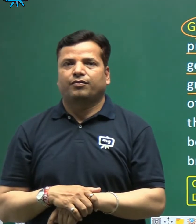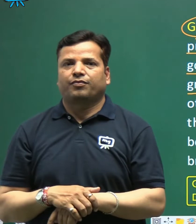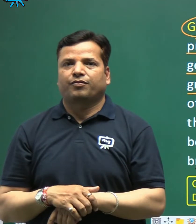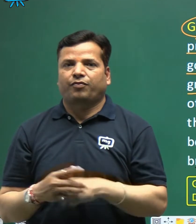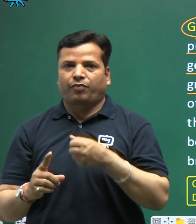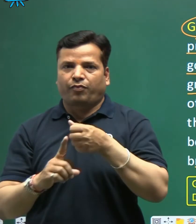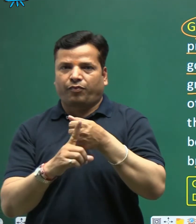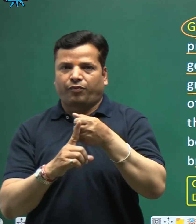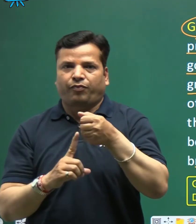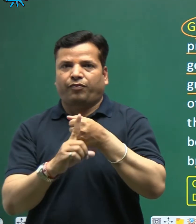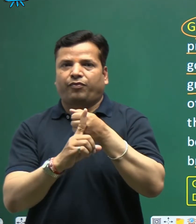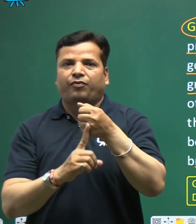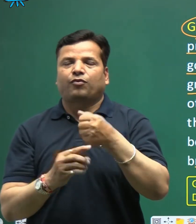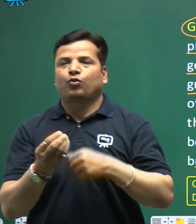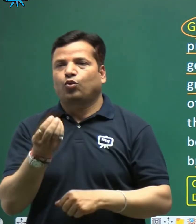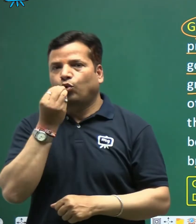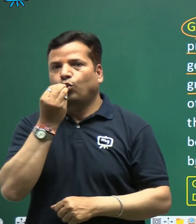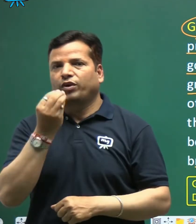bread to eat.